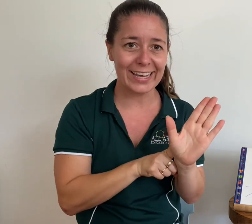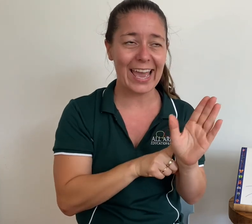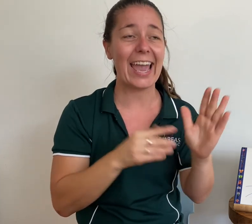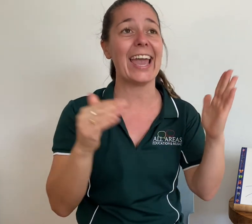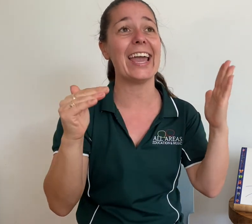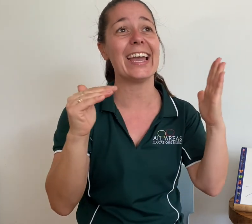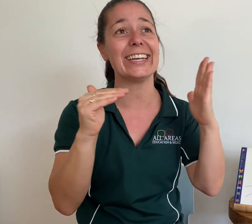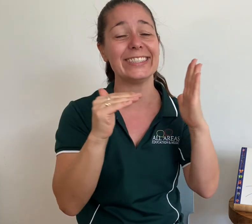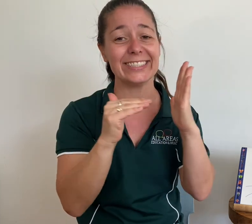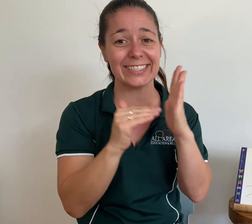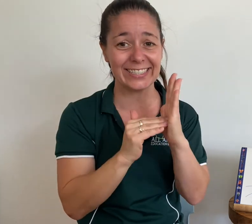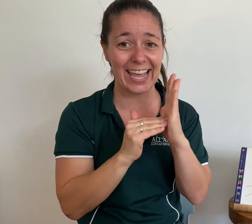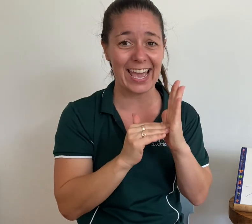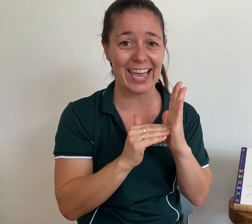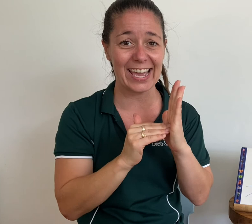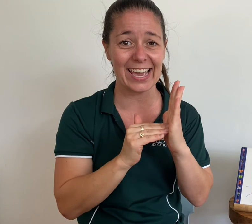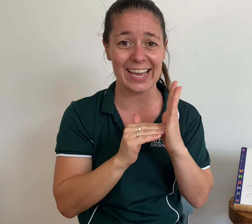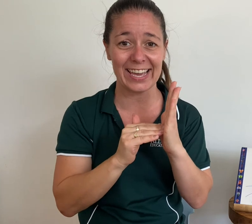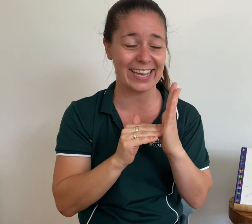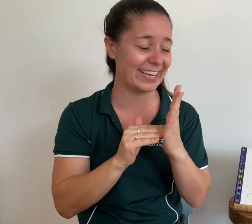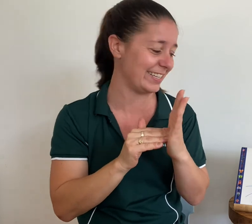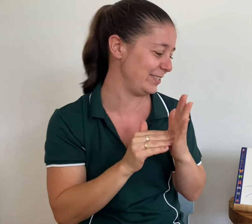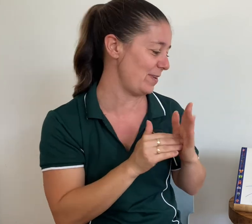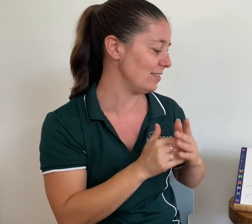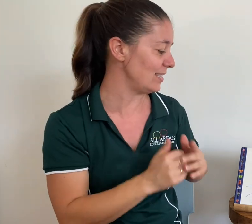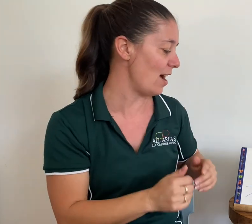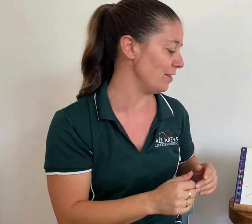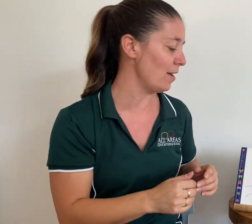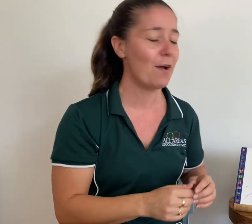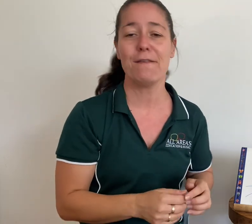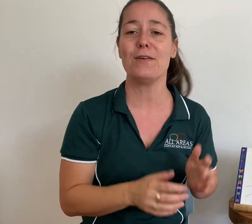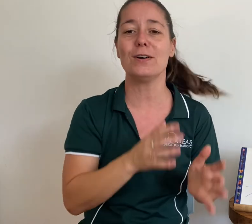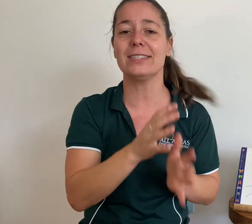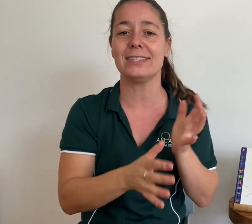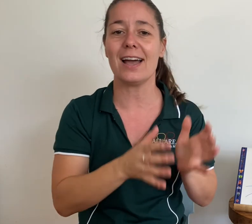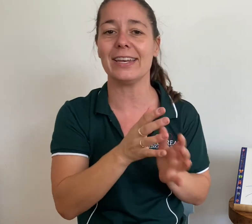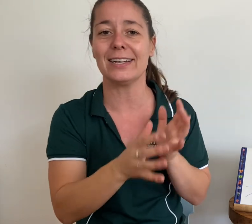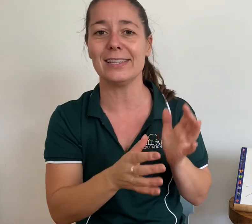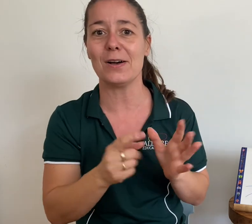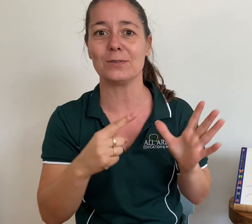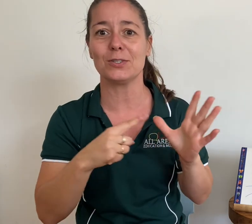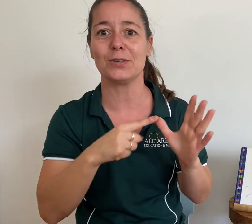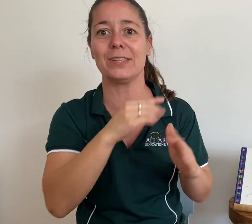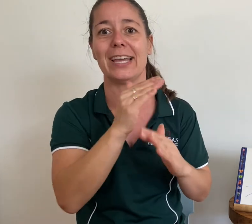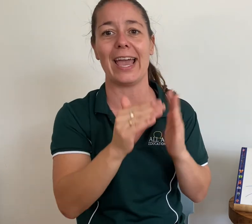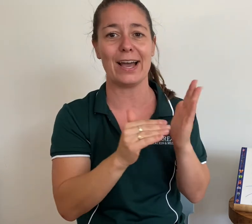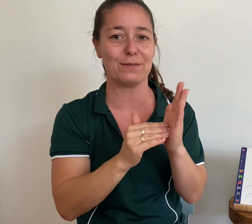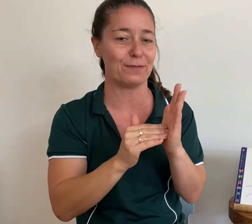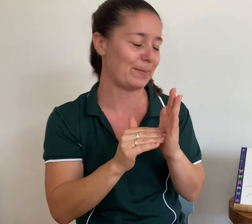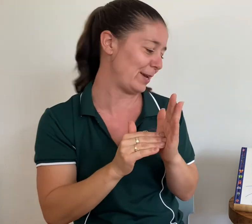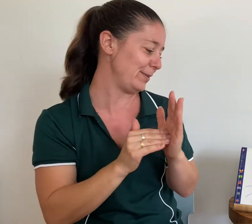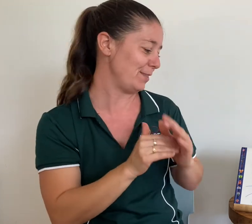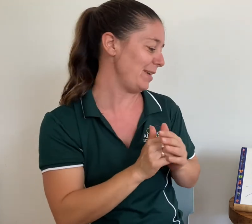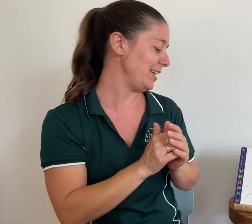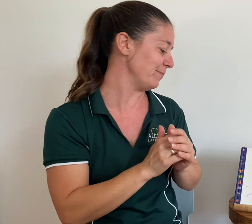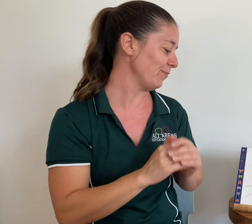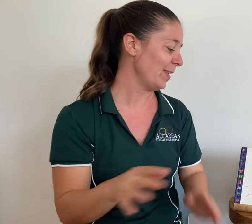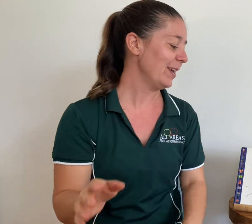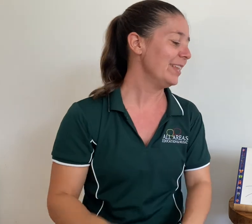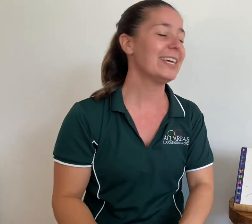and Z. Well done for signing along to the alphabet. Get with me. Thanks